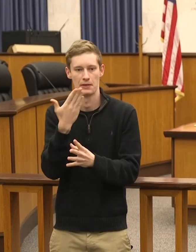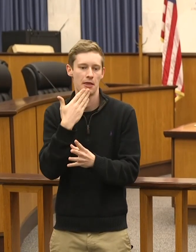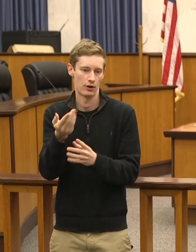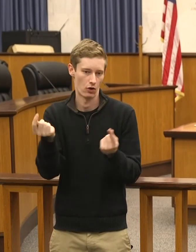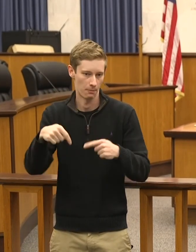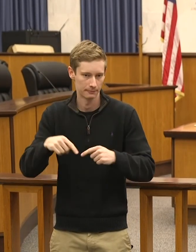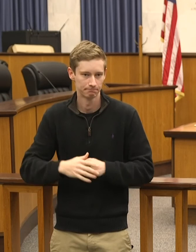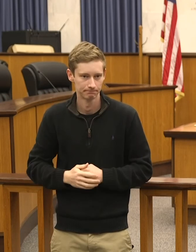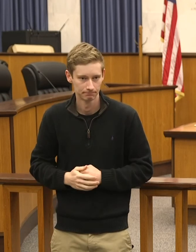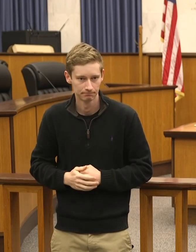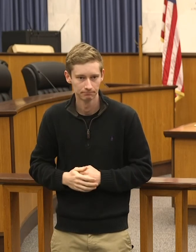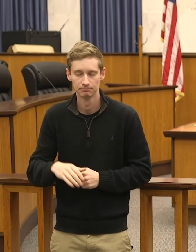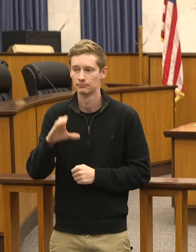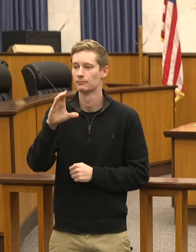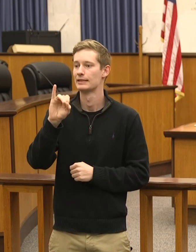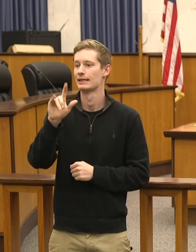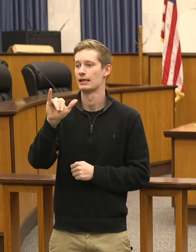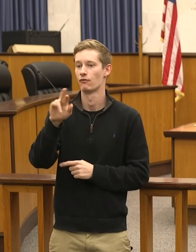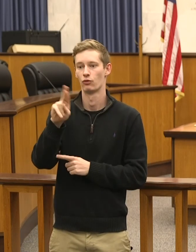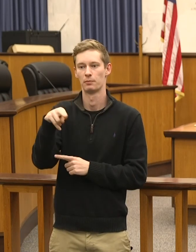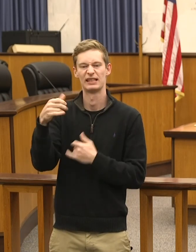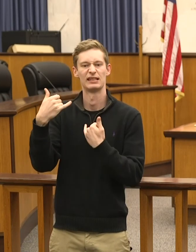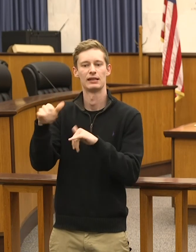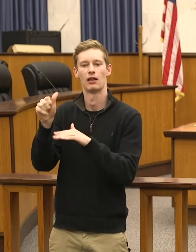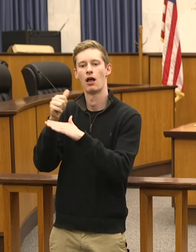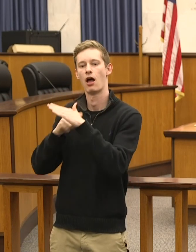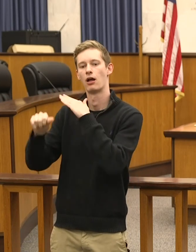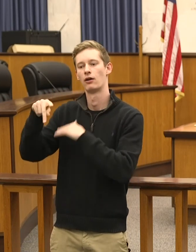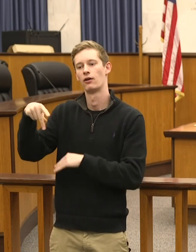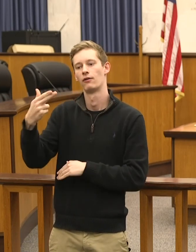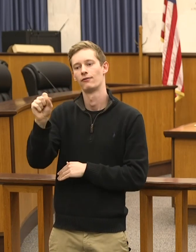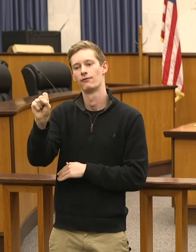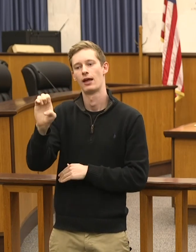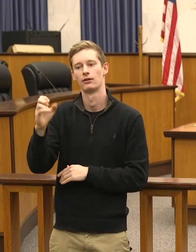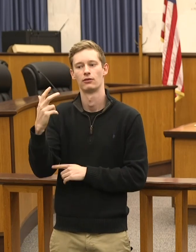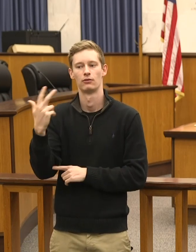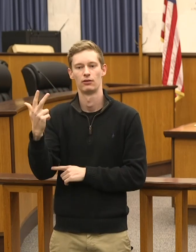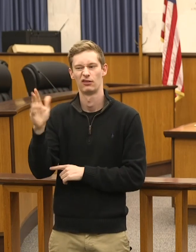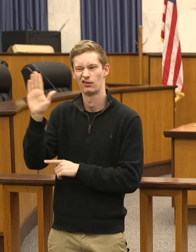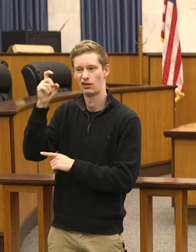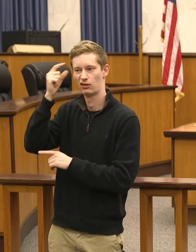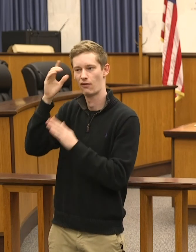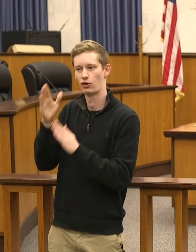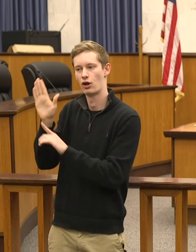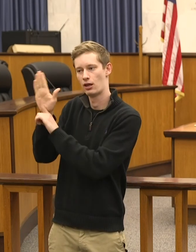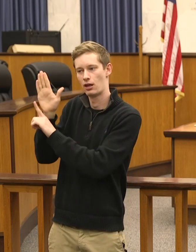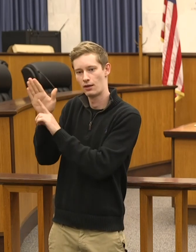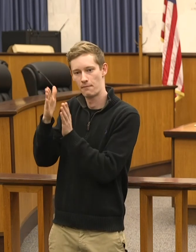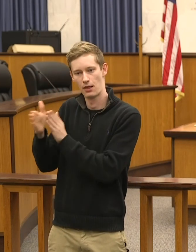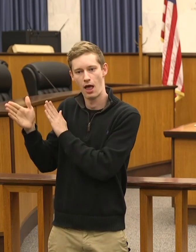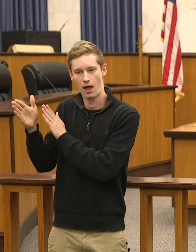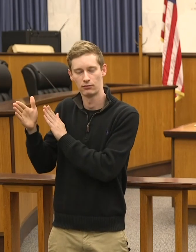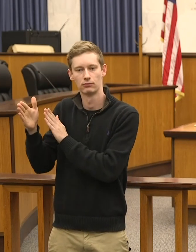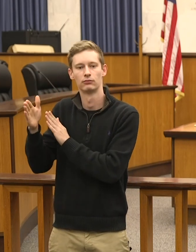The city of Richmond still remains in phase 3 of Governor Northam's reopening plan